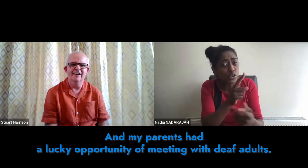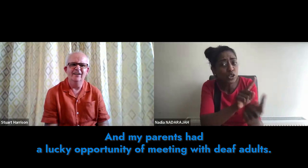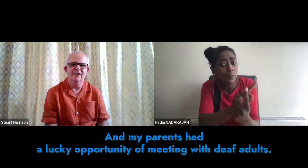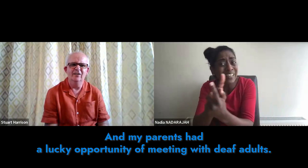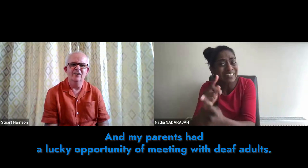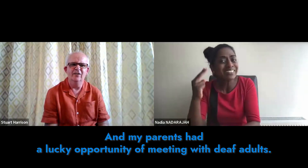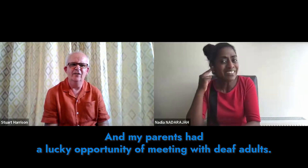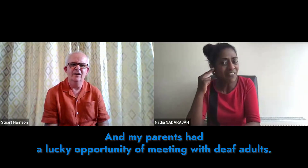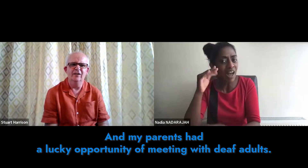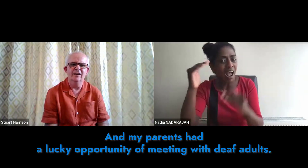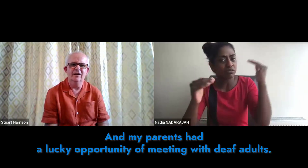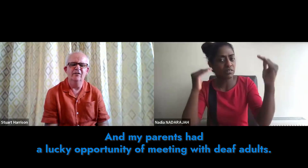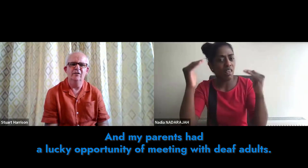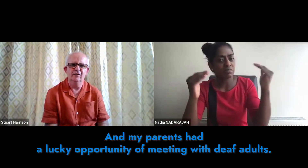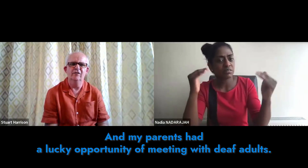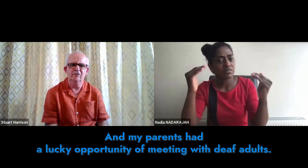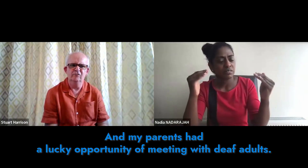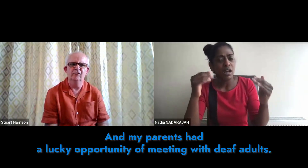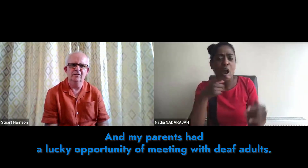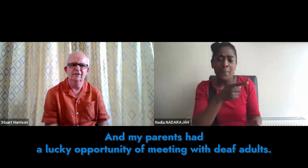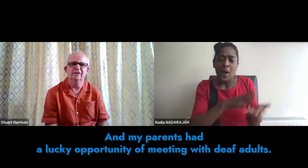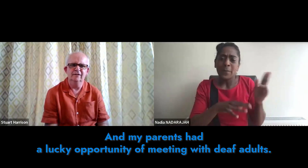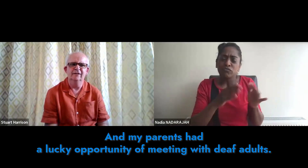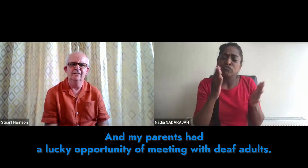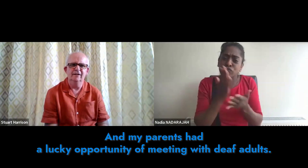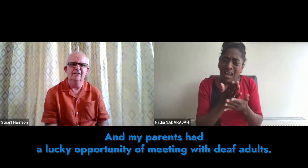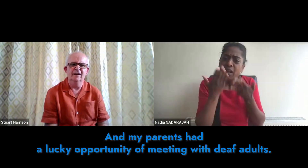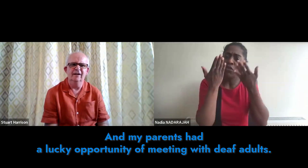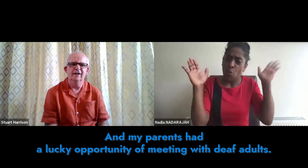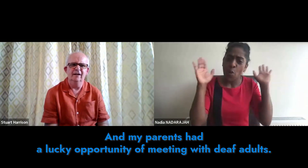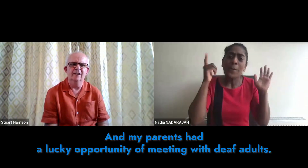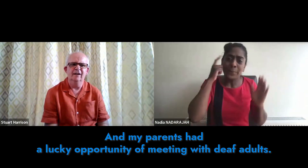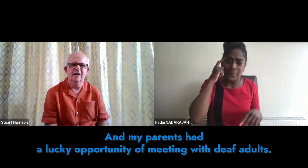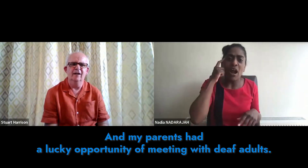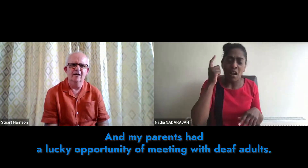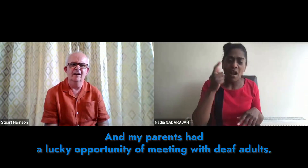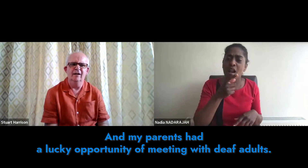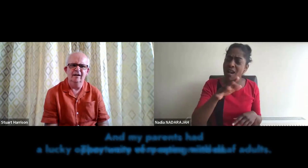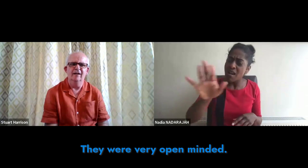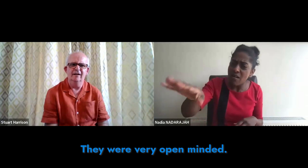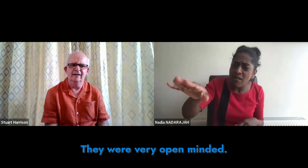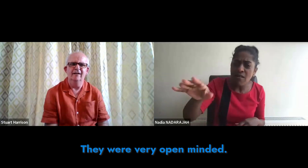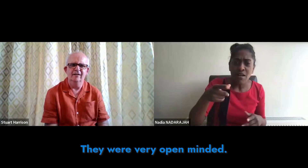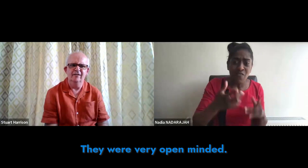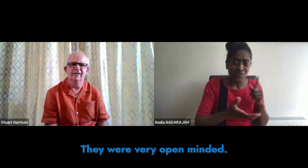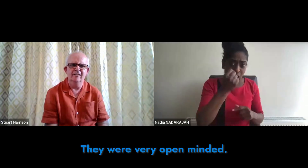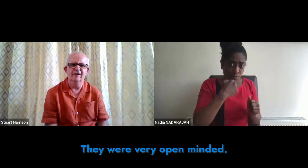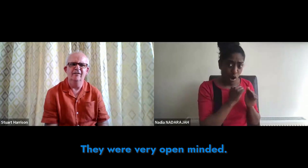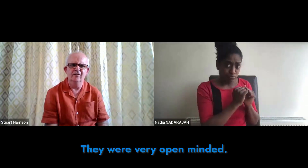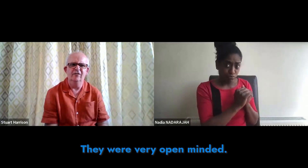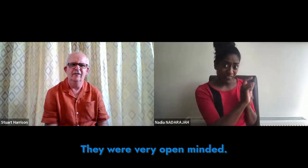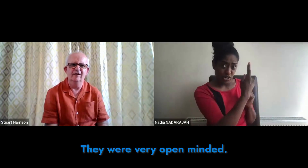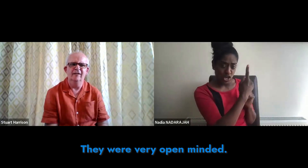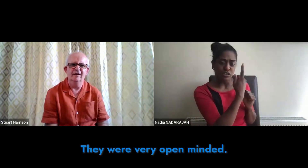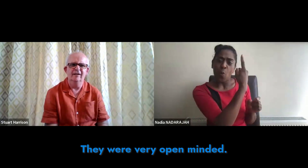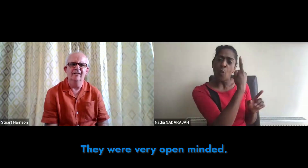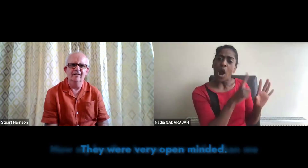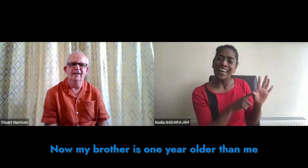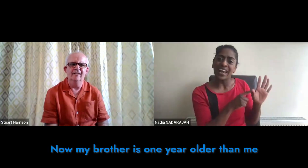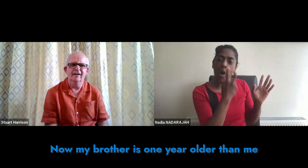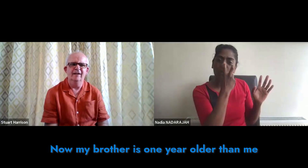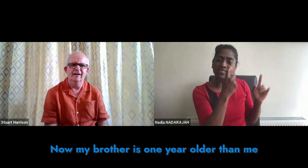my parents had a lucky opportunity of meeting with deaf adults. They were very